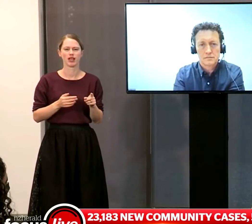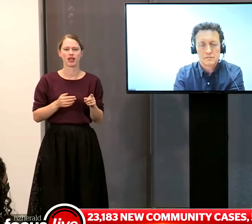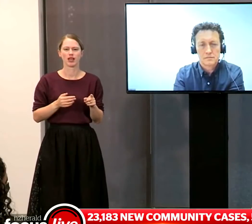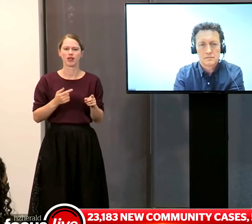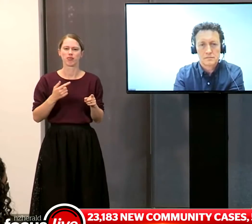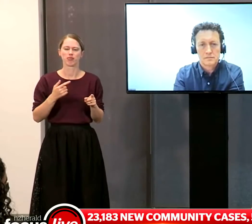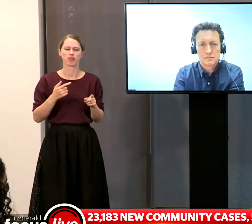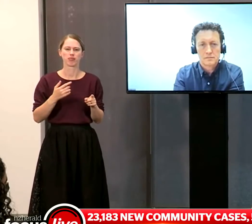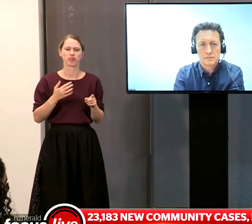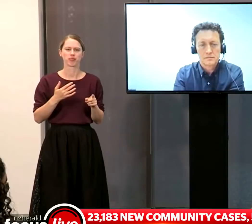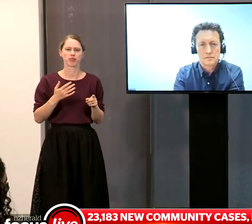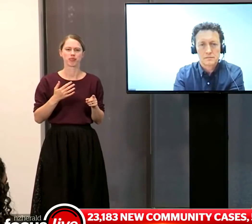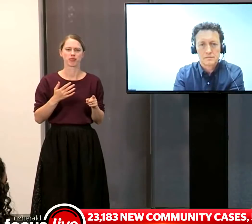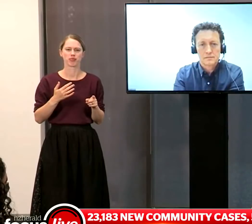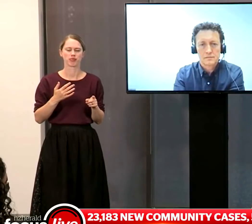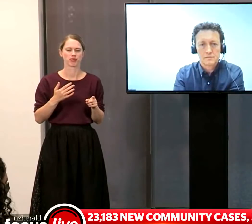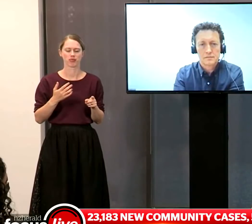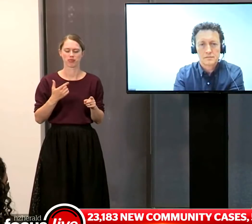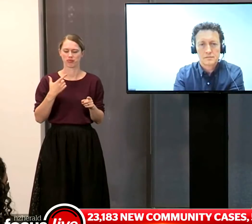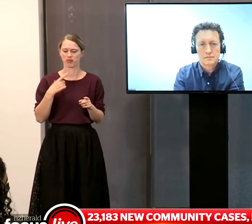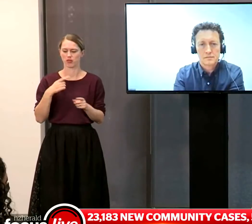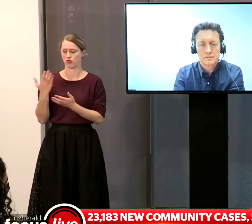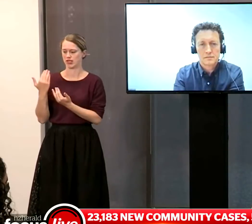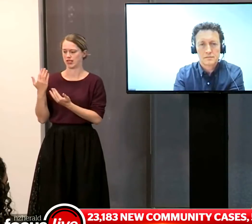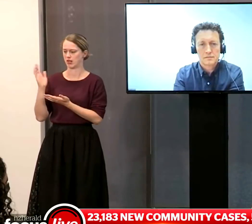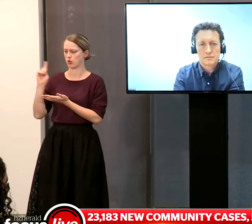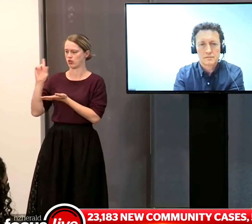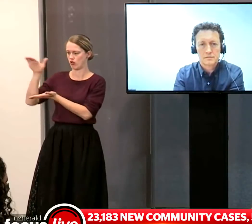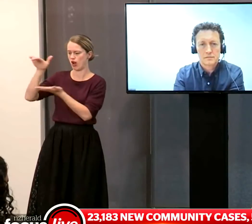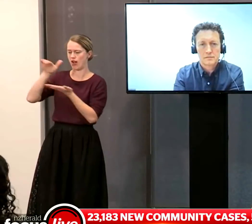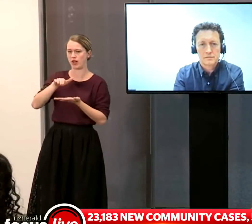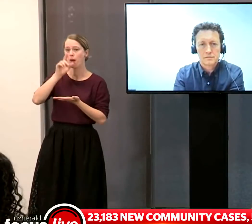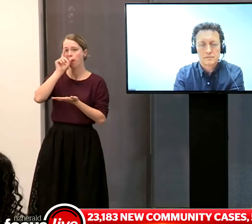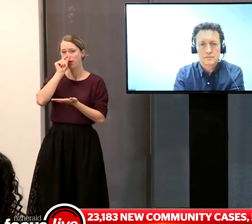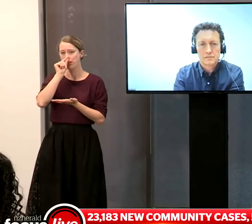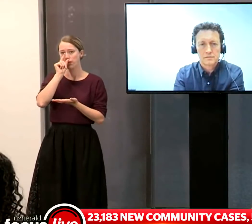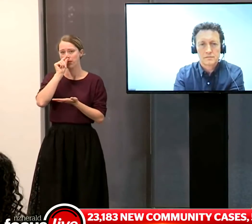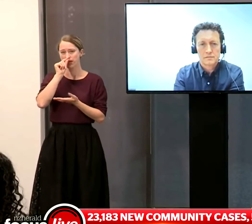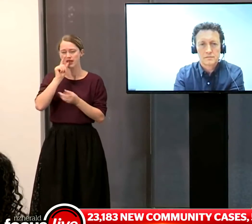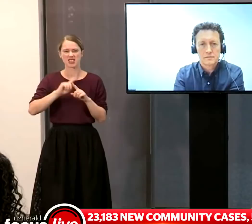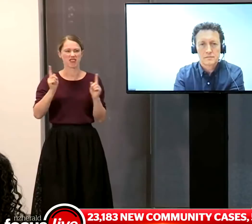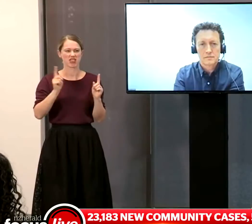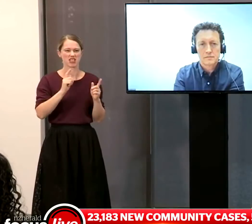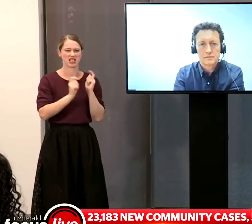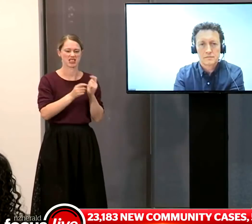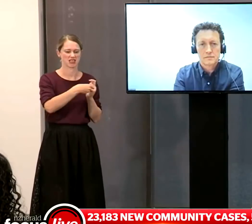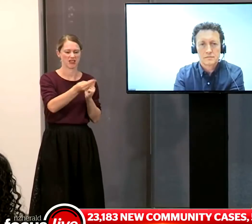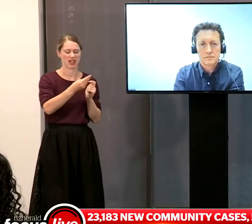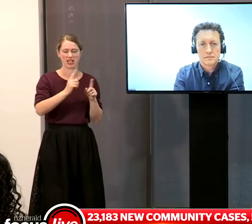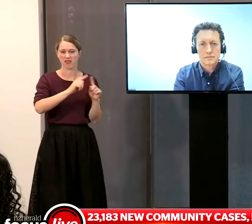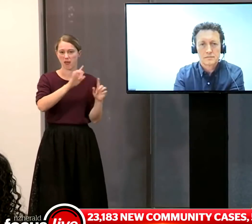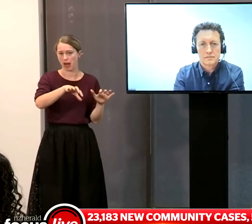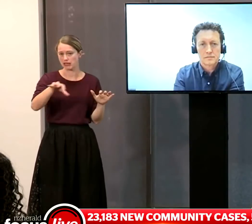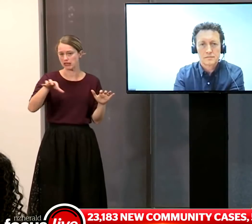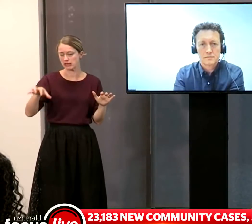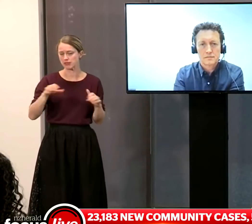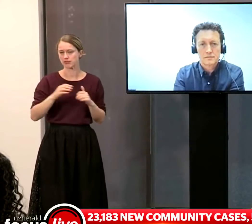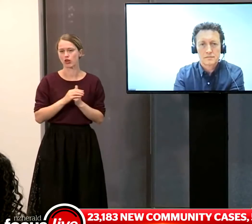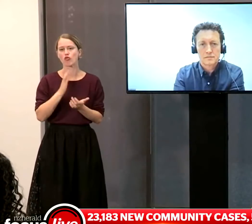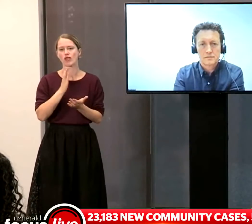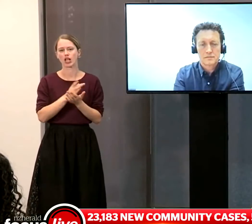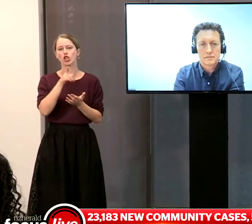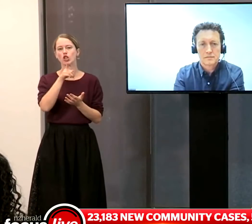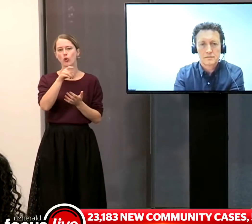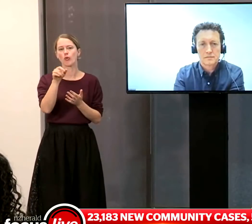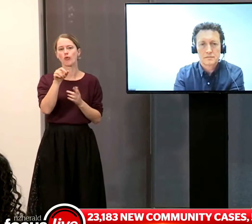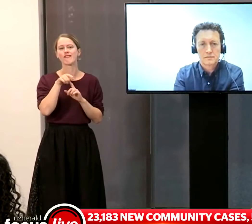our arrivals in the last few days, it may be that people are being given different ones in different places. So ultimately they